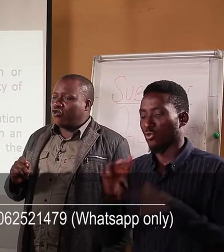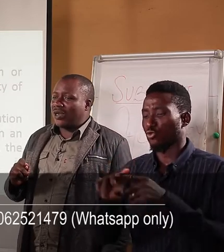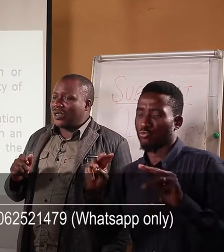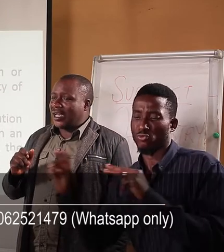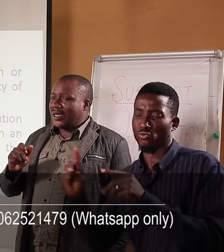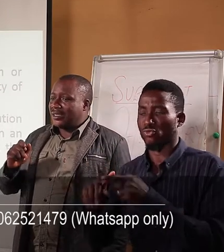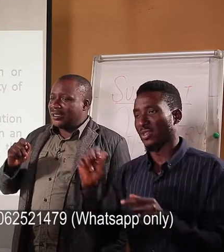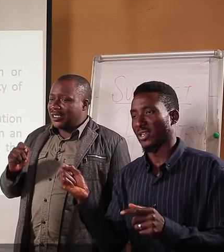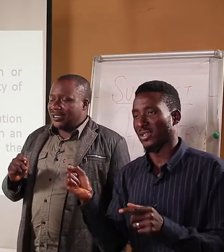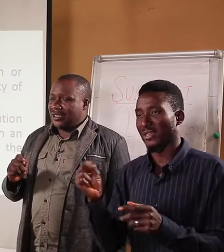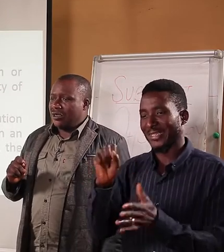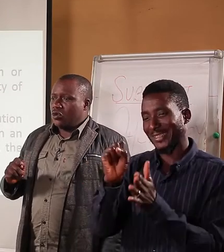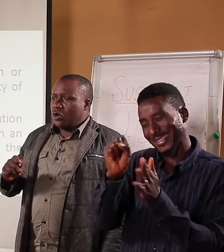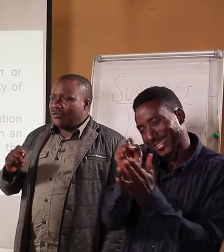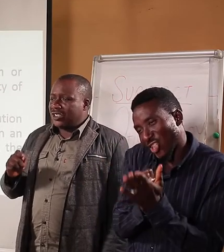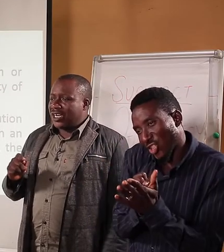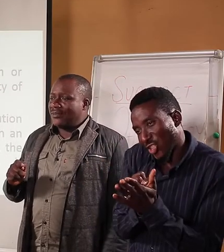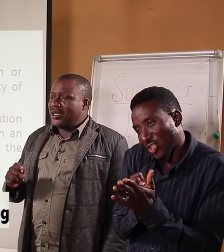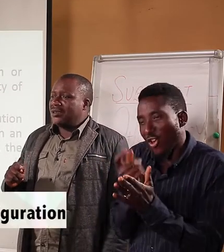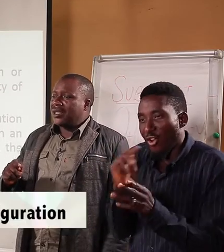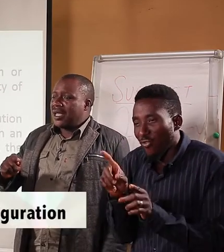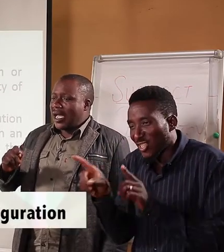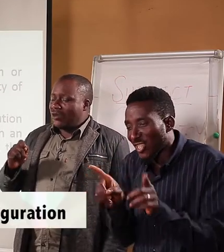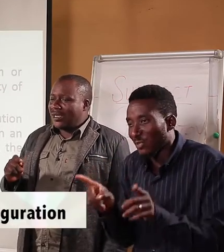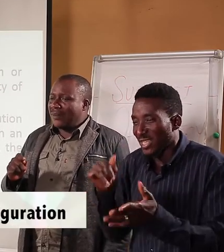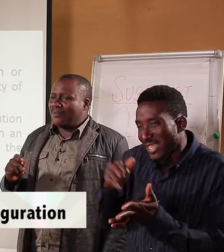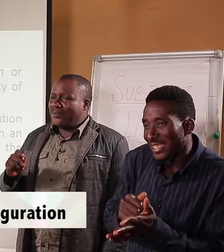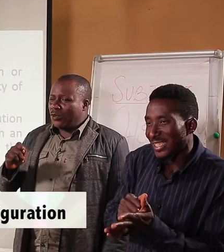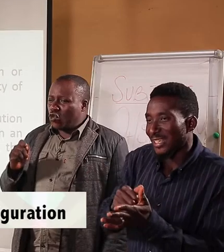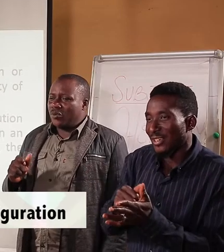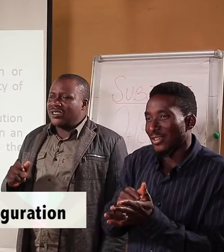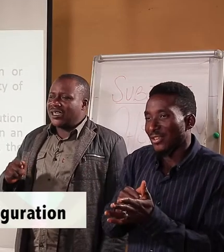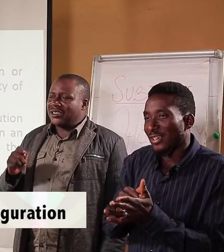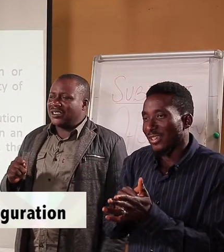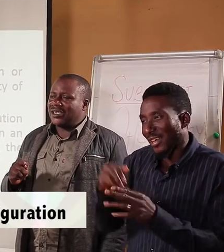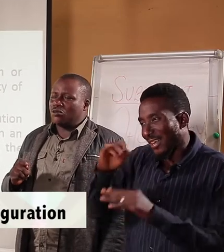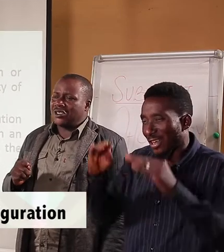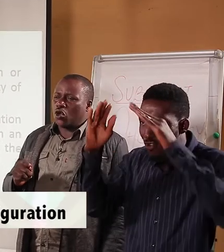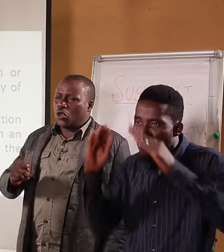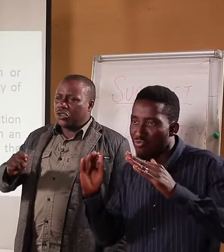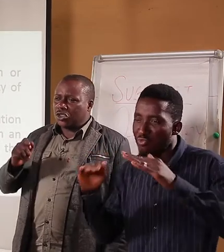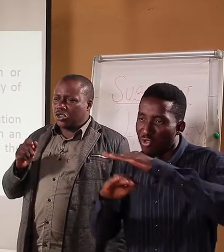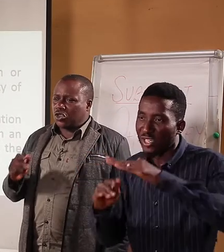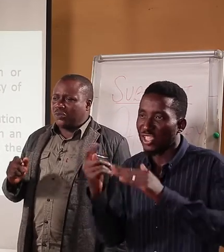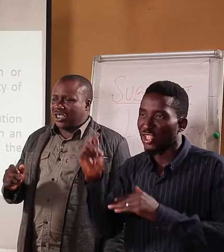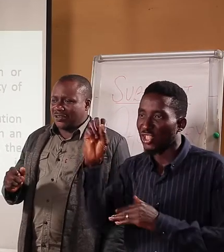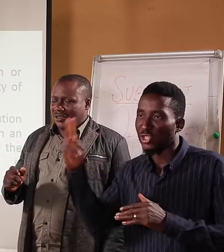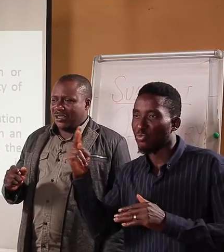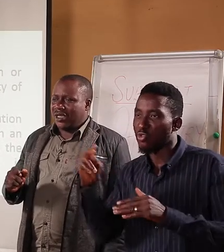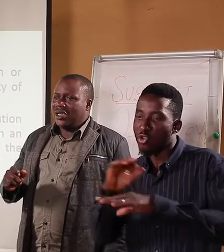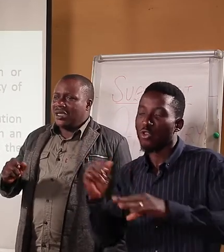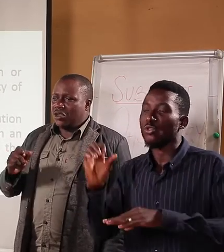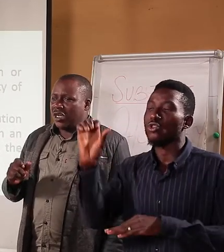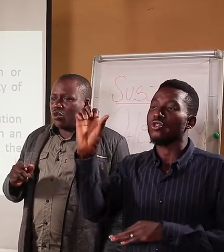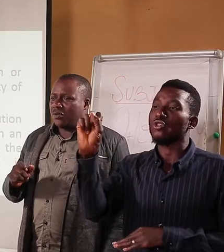to move to another stage of describing another room inside the shell that we call